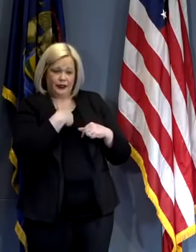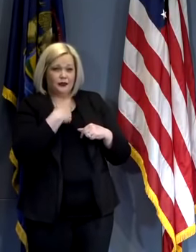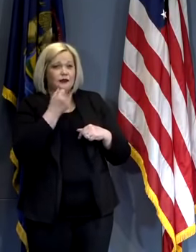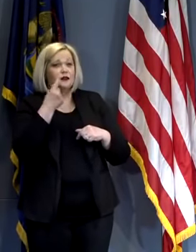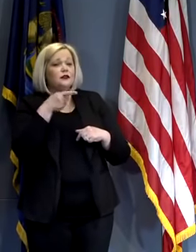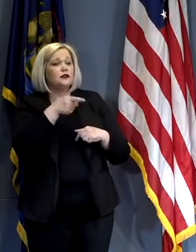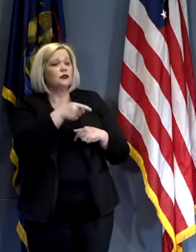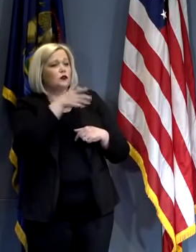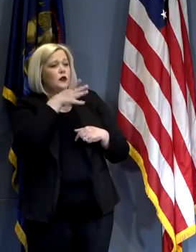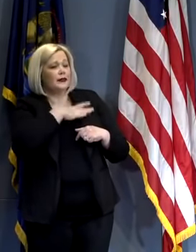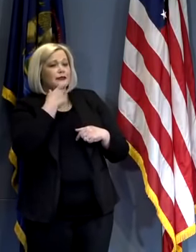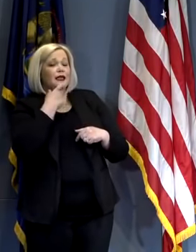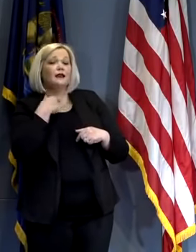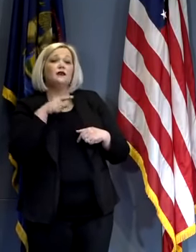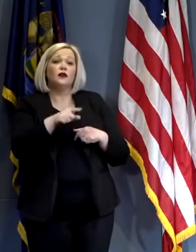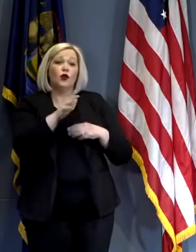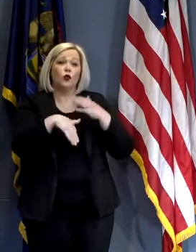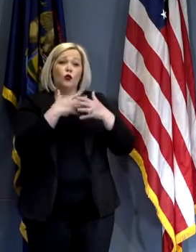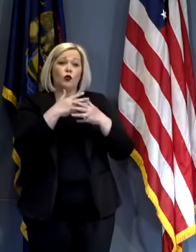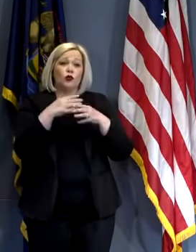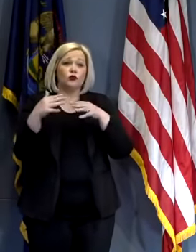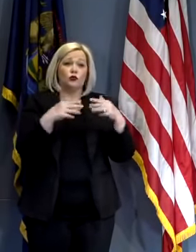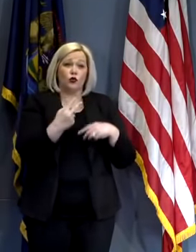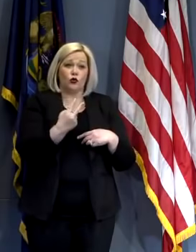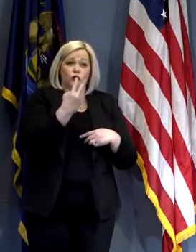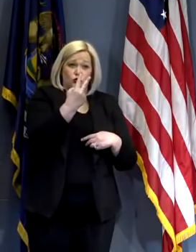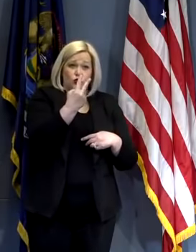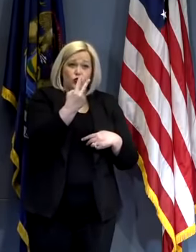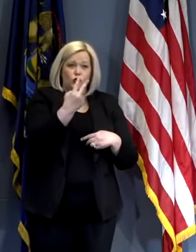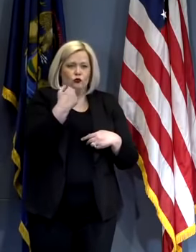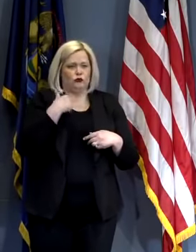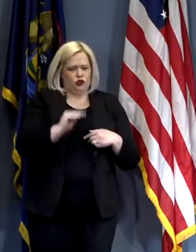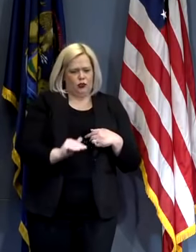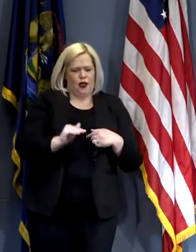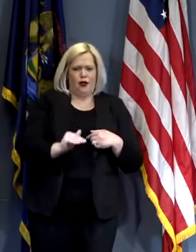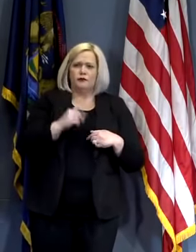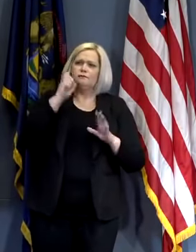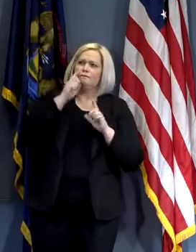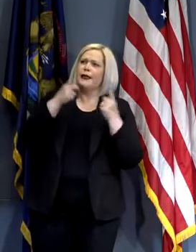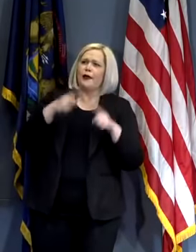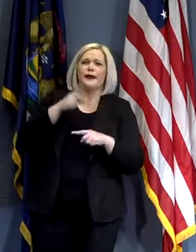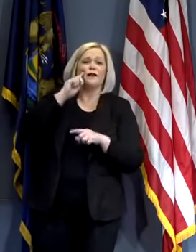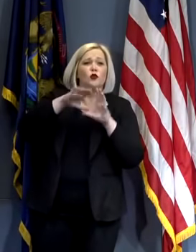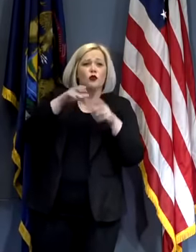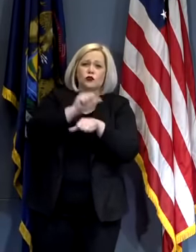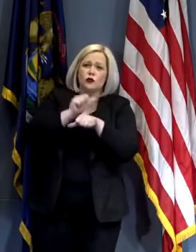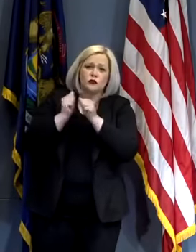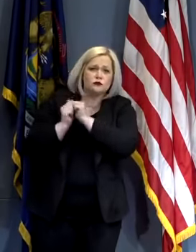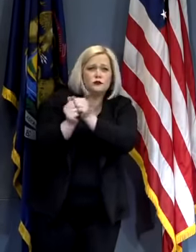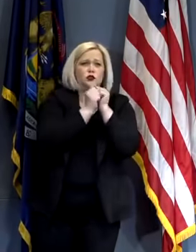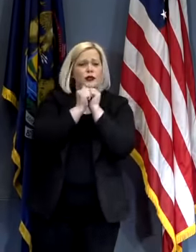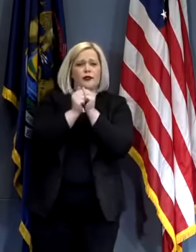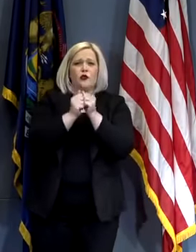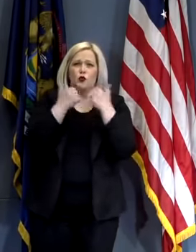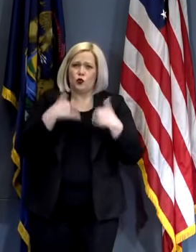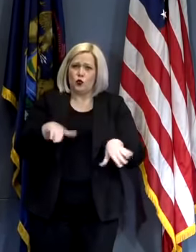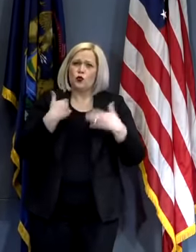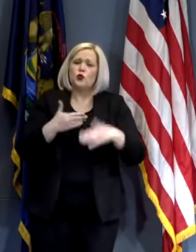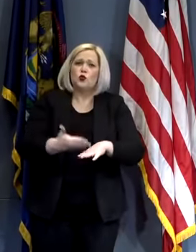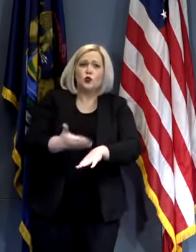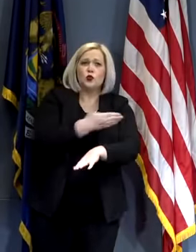during World War II and saw what a country can do if it pulls together. In the past 6 weeks, we've seen Michiganders